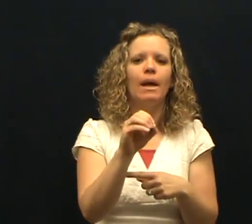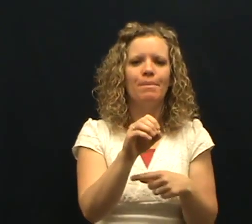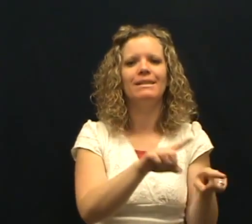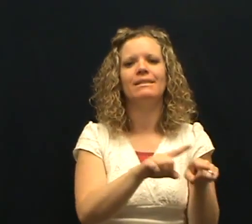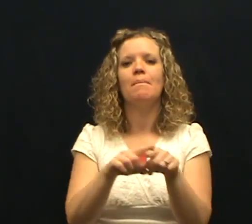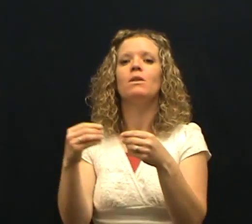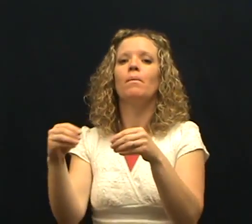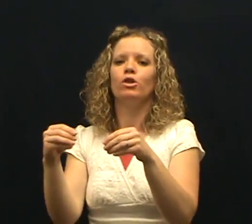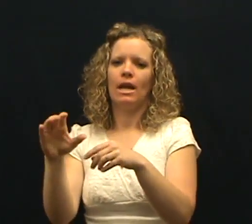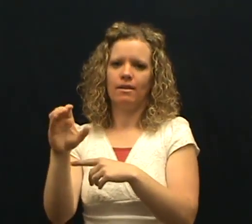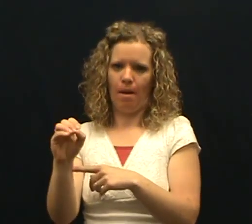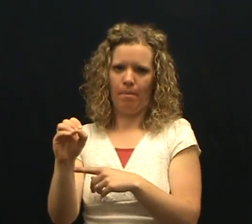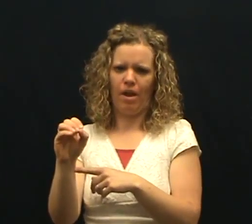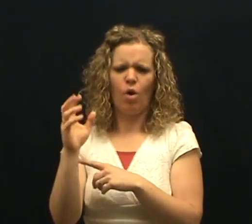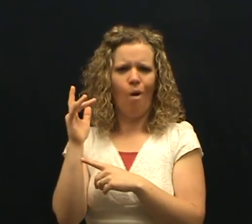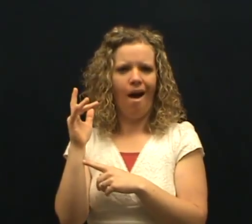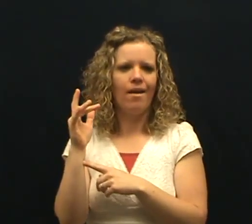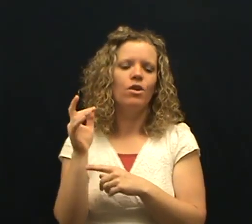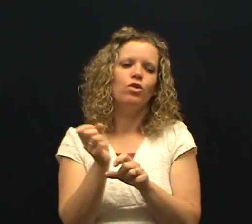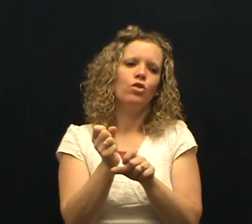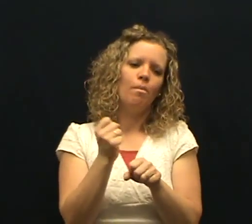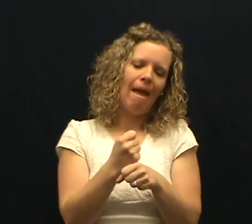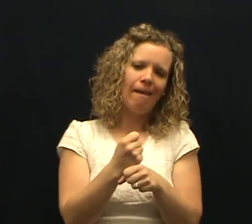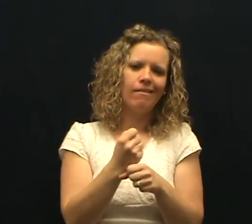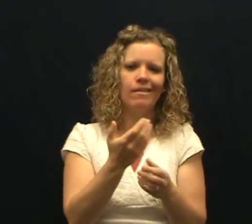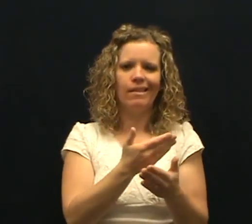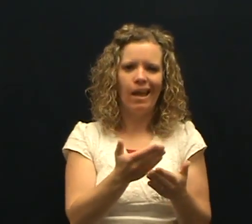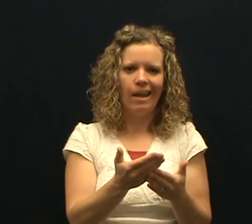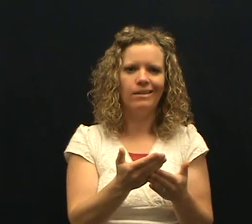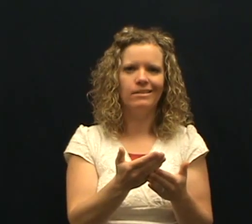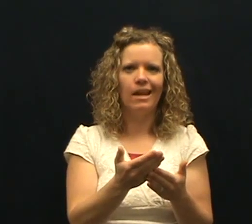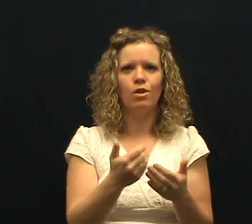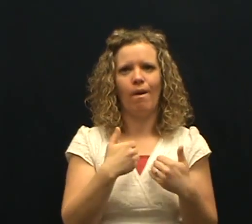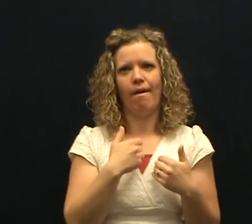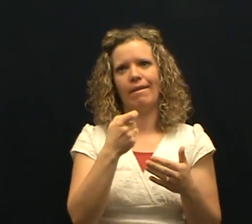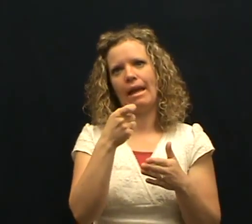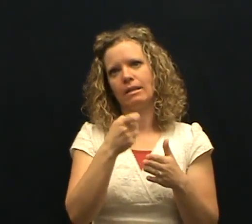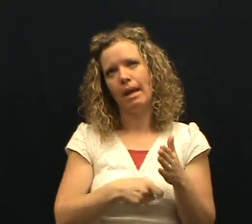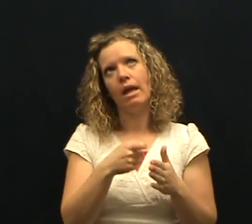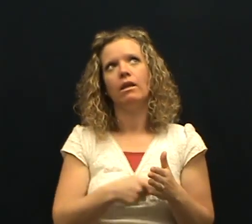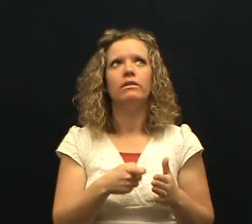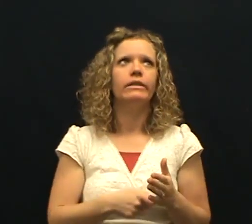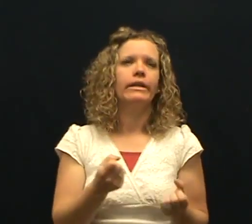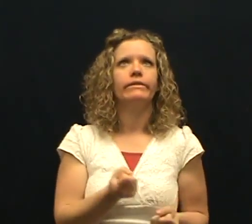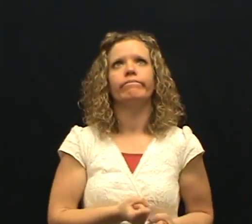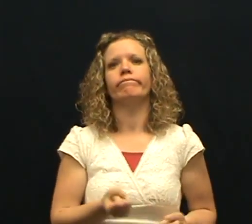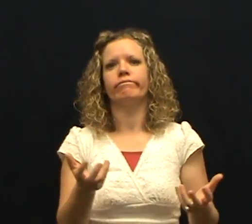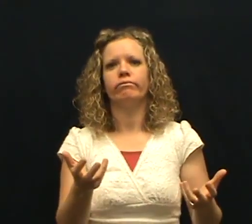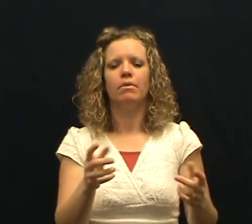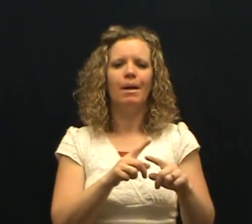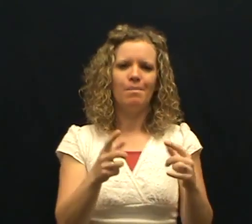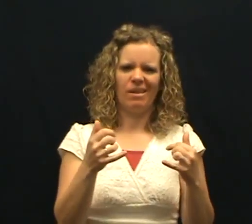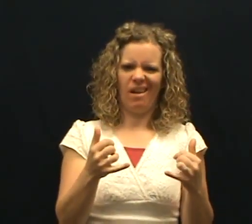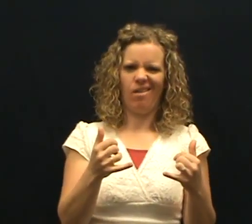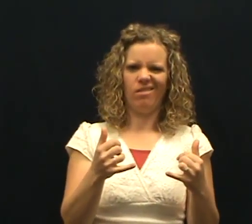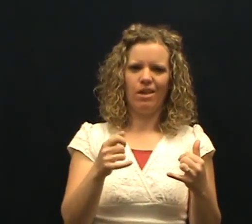collecting cash and you're incurring expenses. But now you're actually having to buy raw materials and convert those